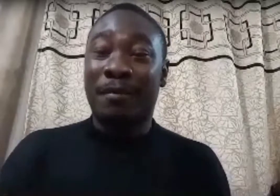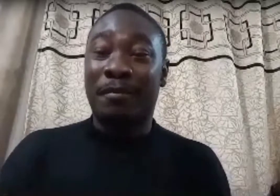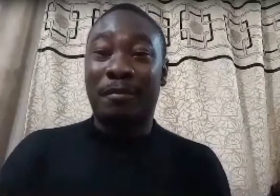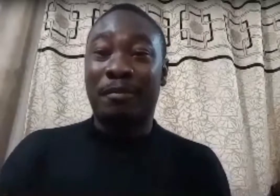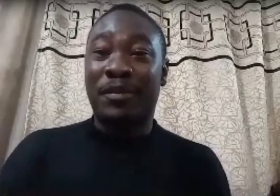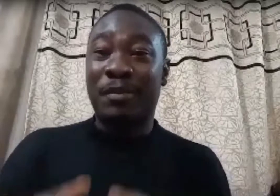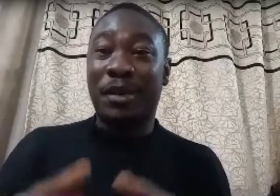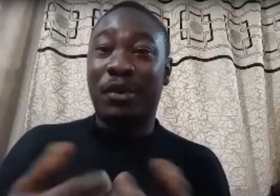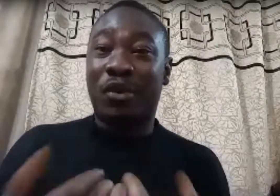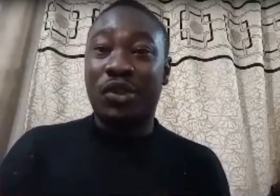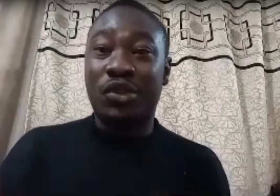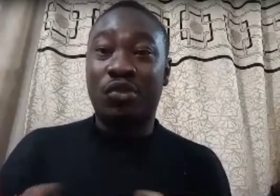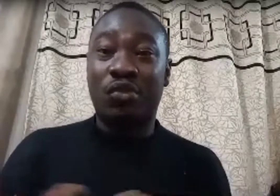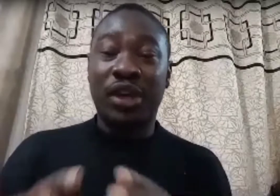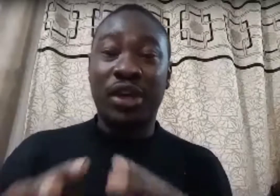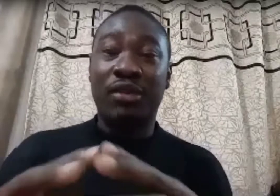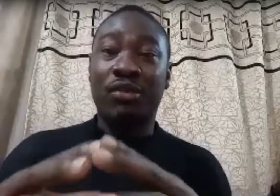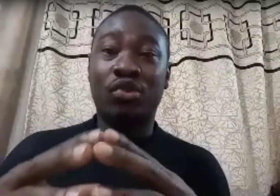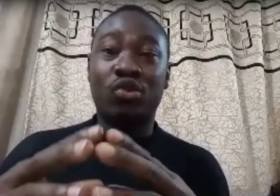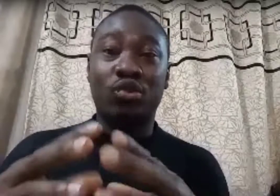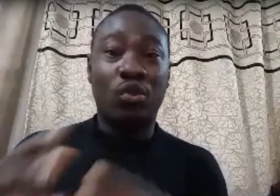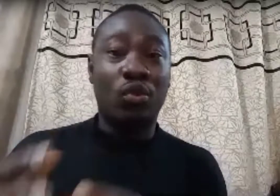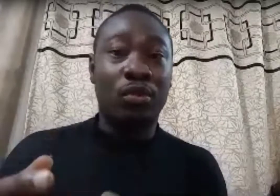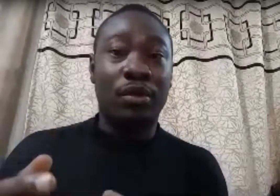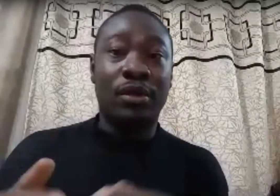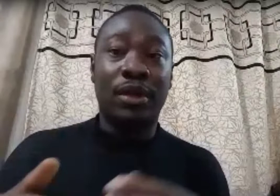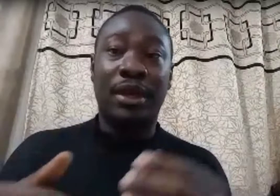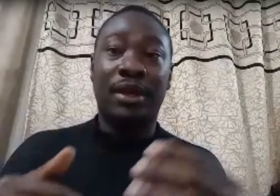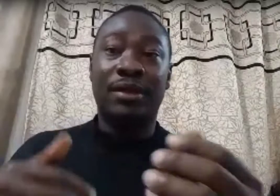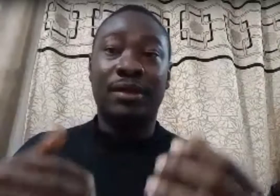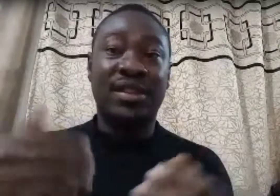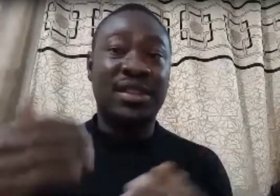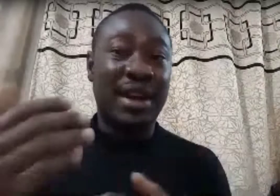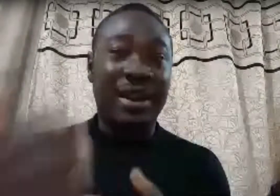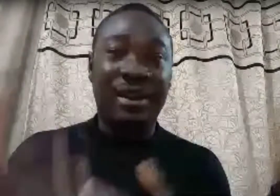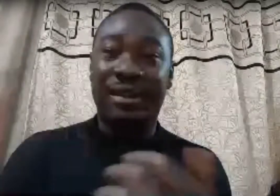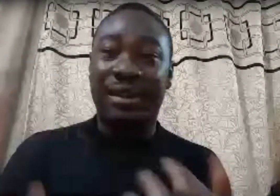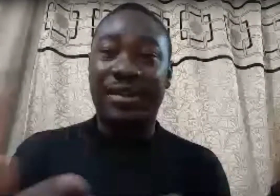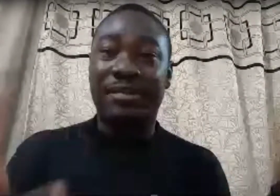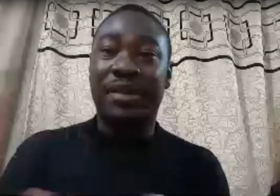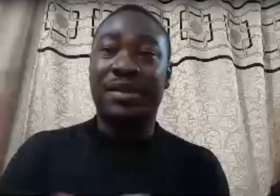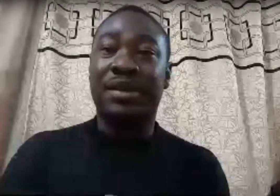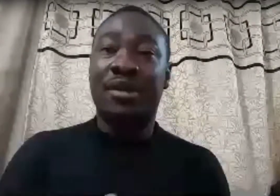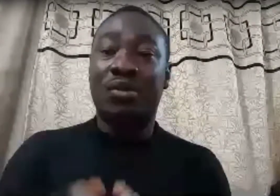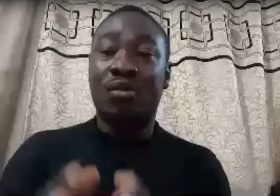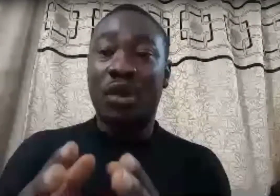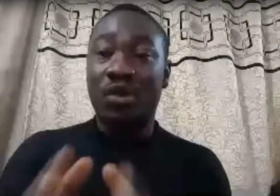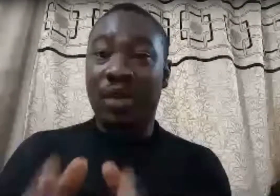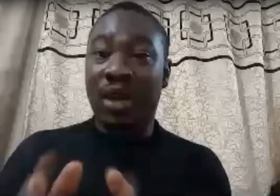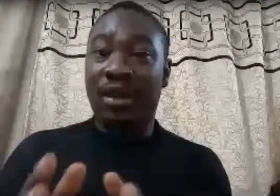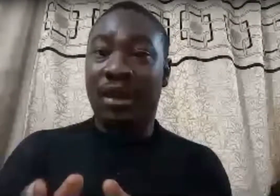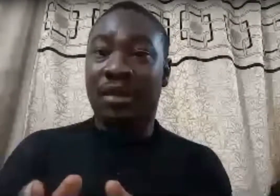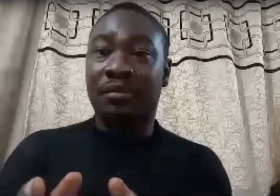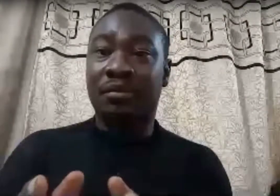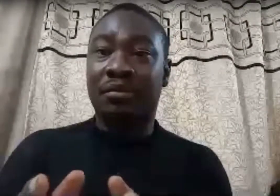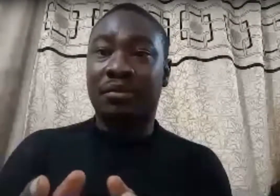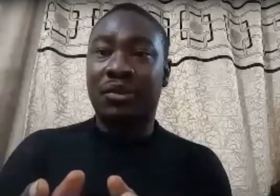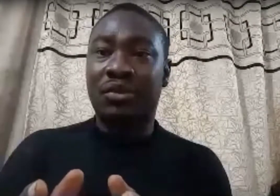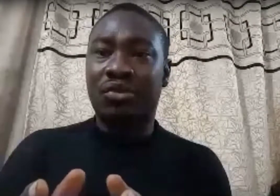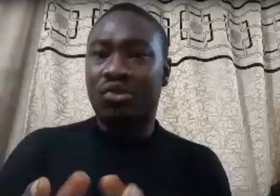don't know the style yet. But when you get there, you will have your own style. And maybe